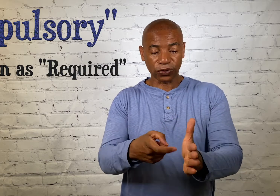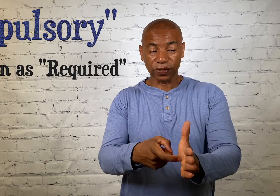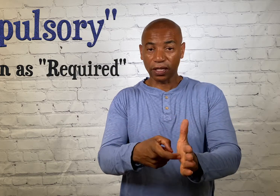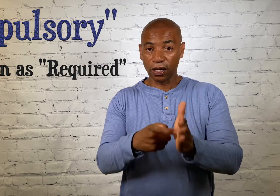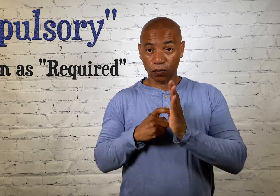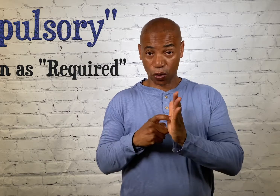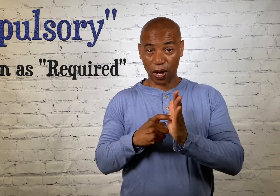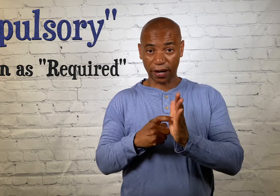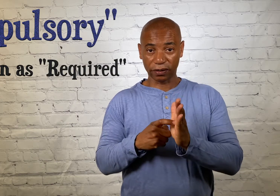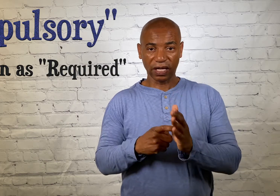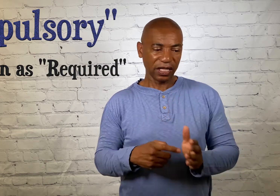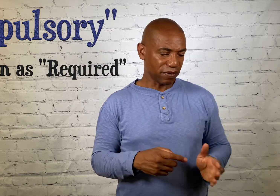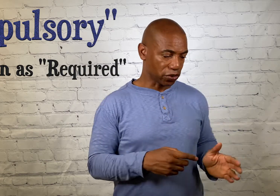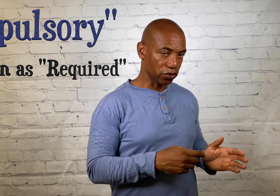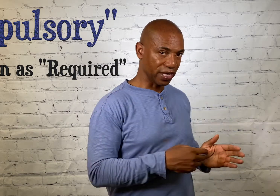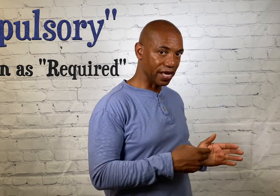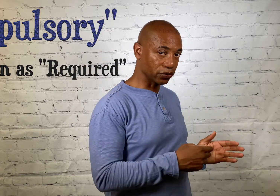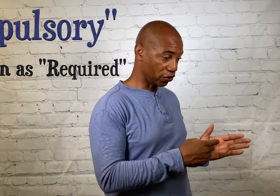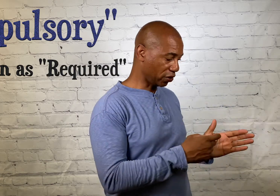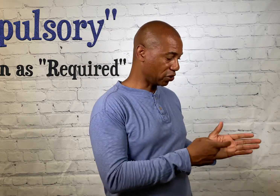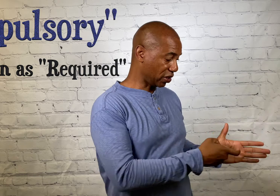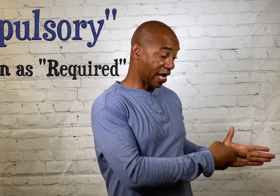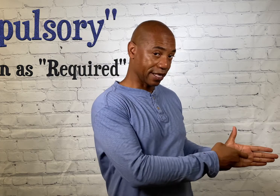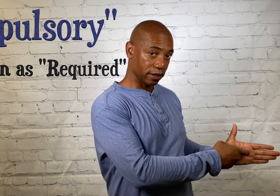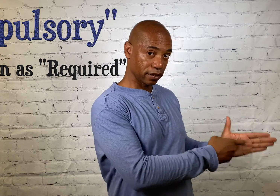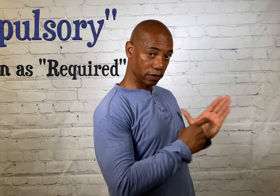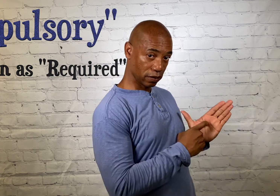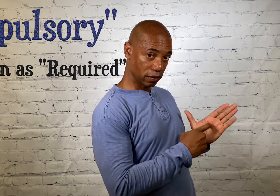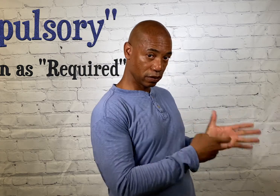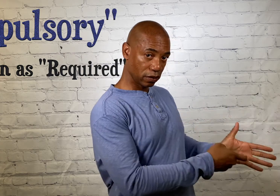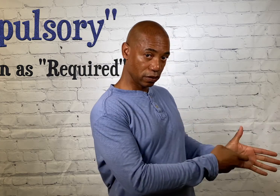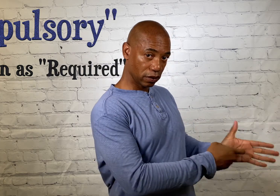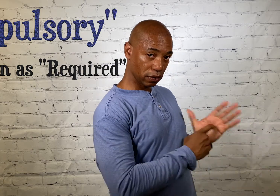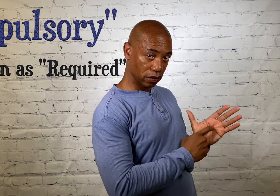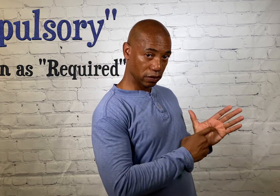compulsory, required. Let me turn on the angle so you can see that.